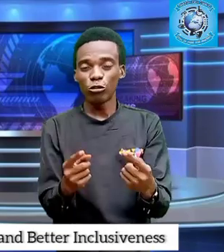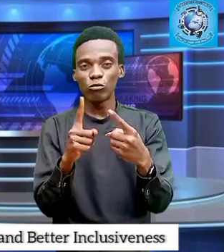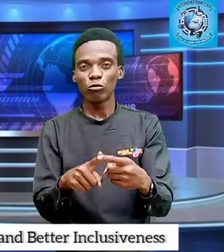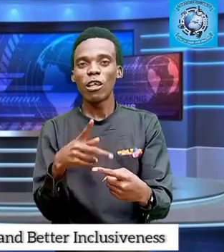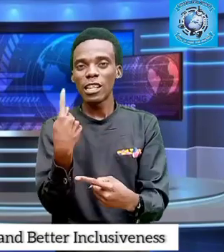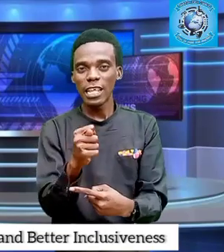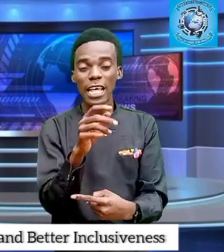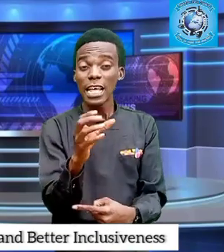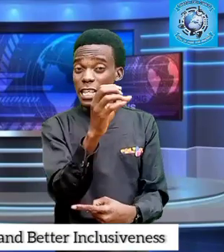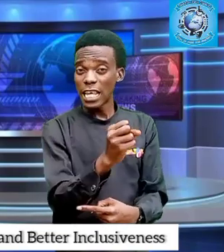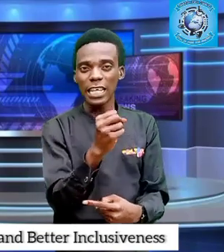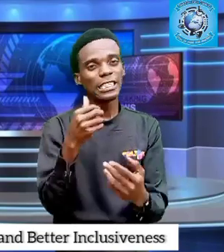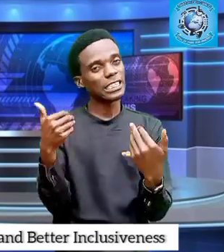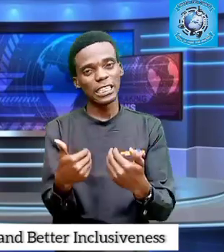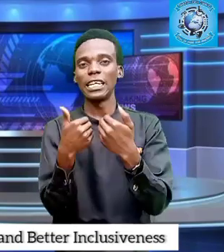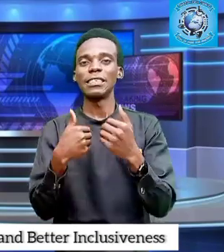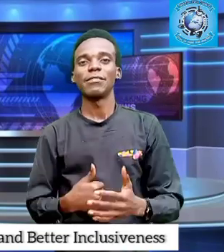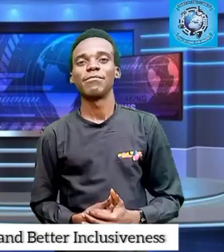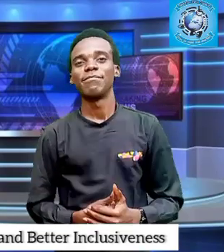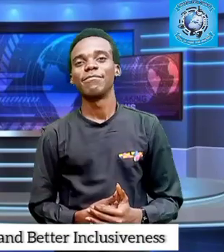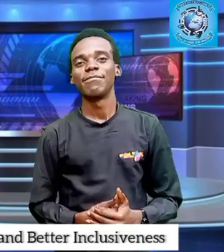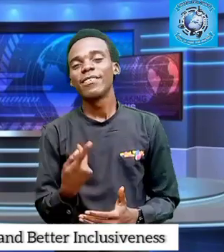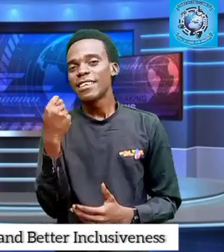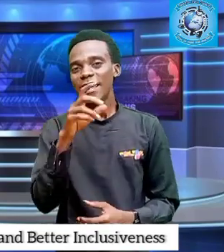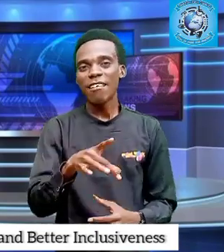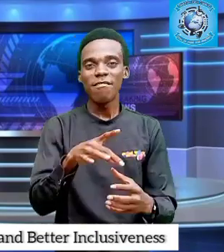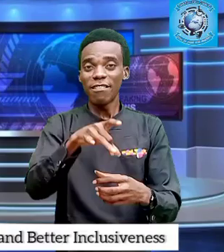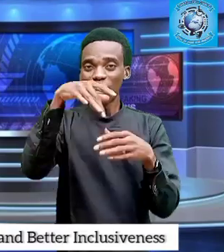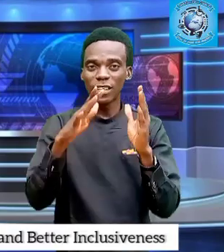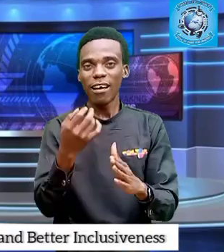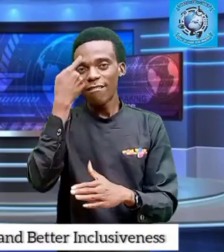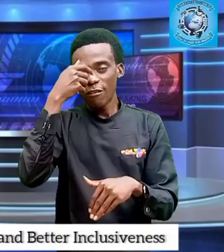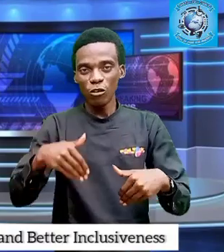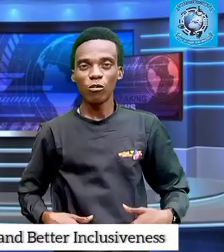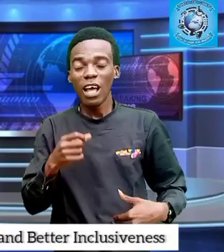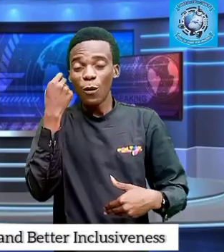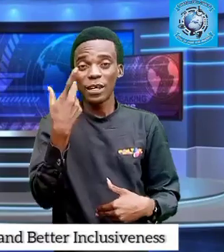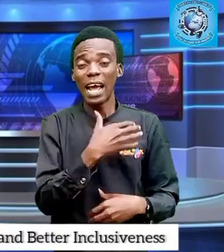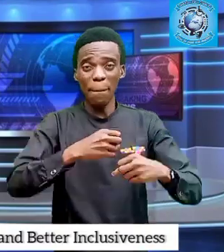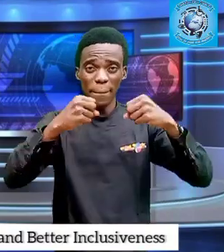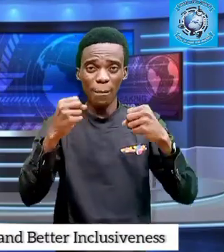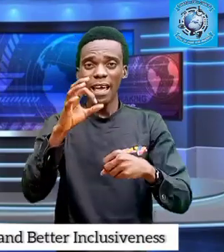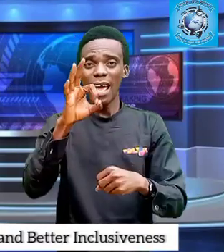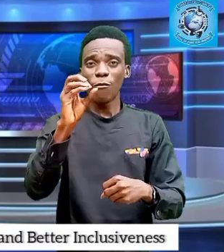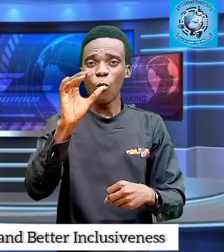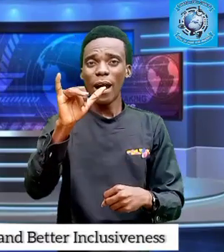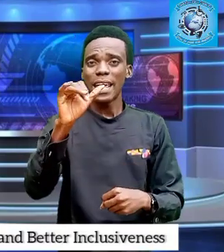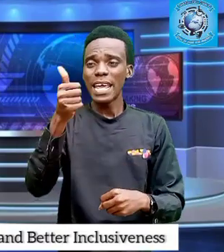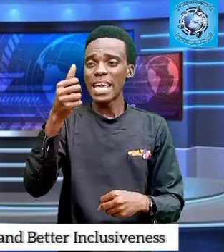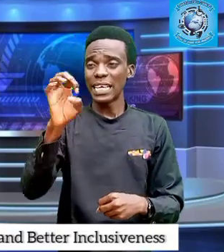the identified challenges. The founder for Youth Awakening and Empowerment,